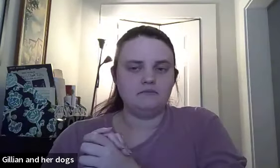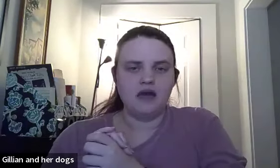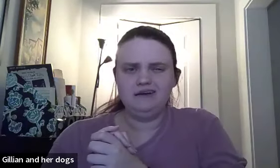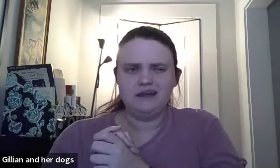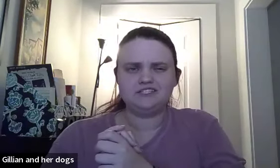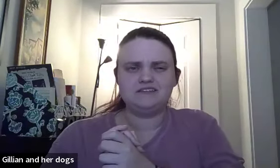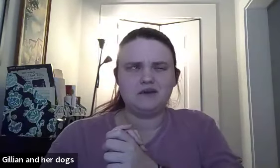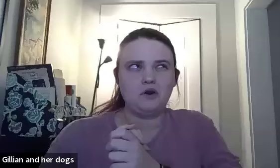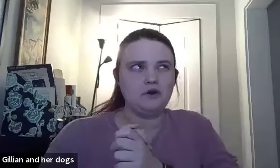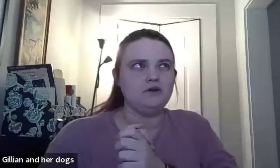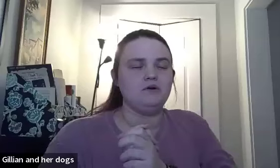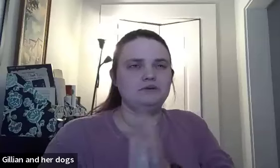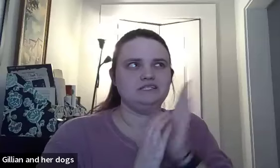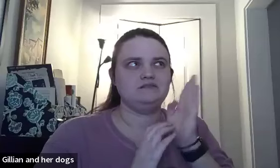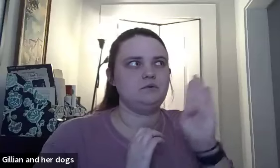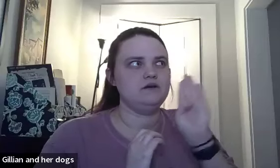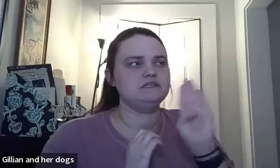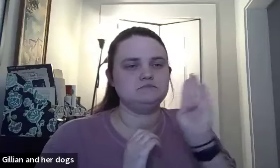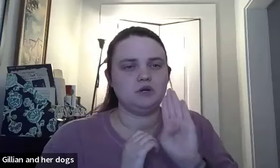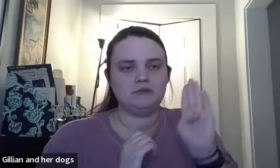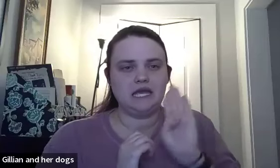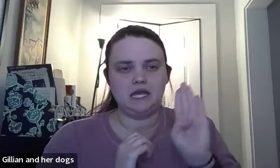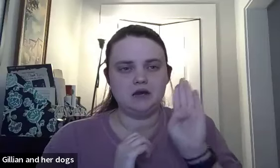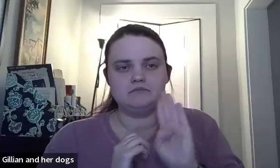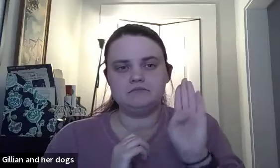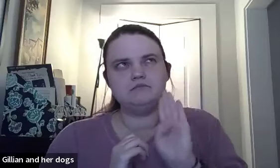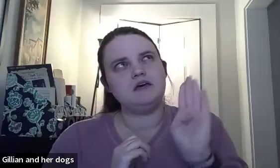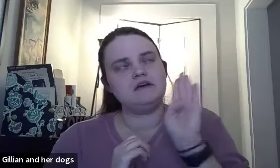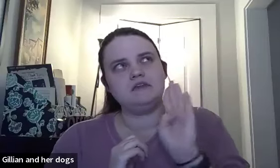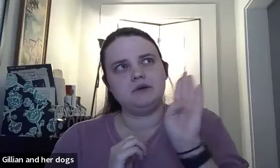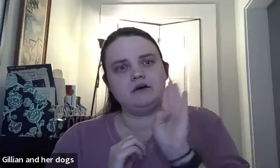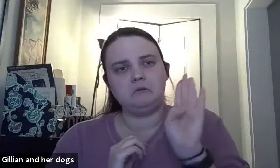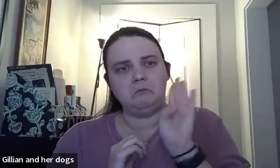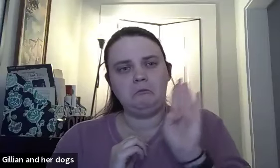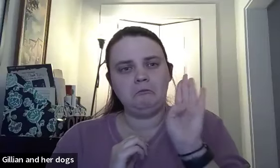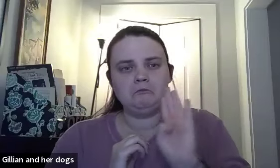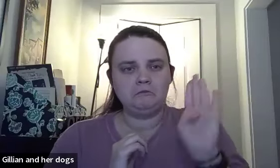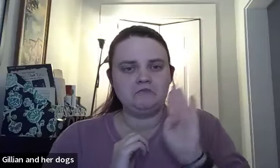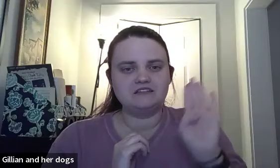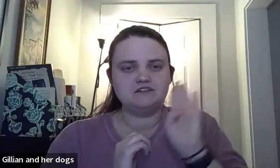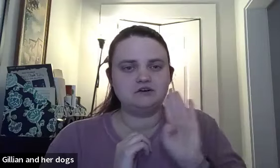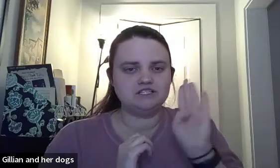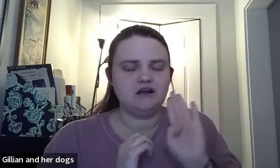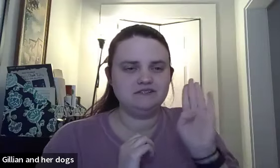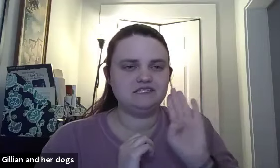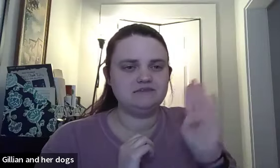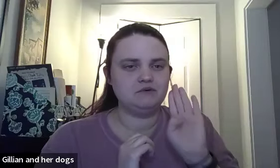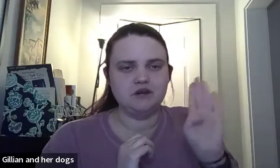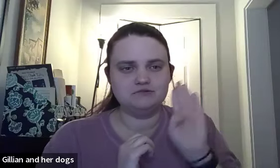But I don't actually think I've heard of our reasoning for why this is Birmingham. Now that I think about it. That's a good question. I'll have to see if anyone